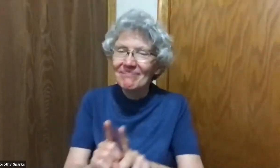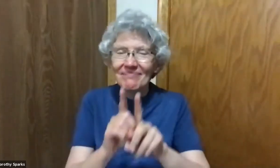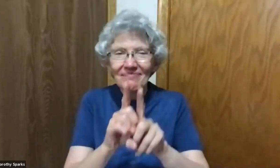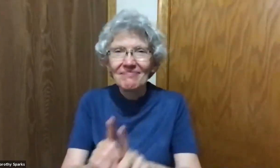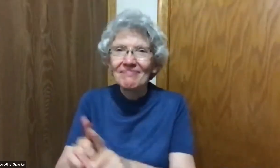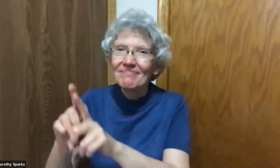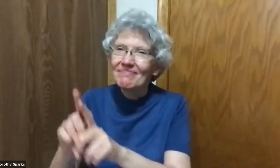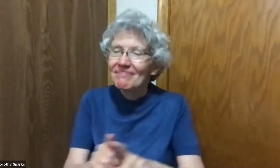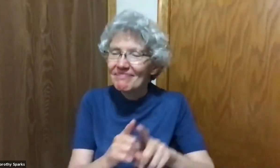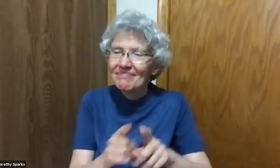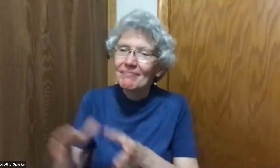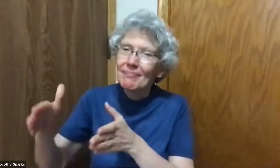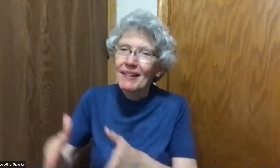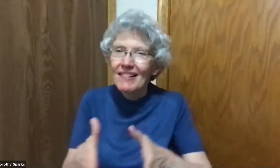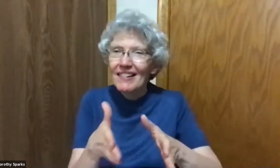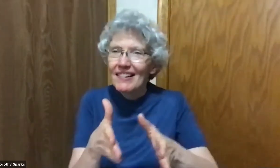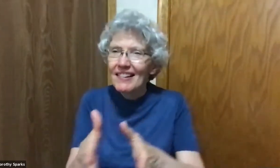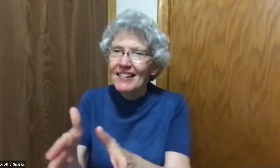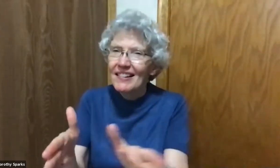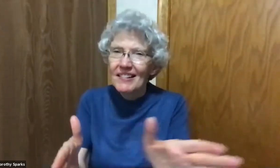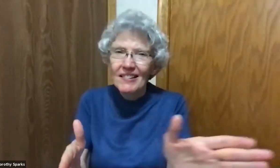my soul.